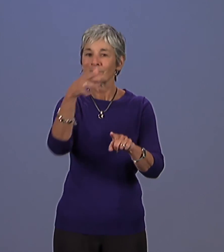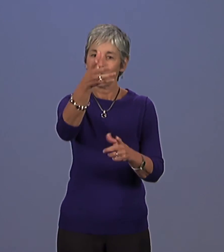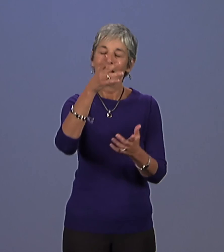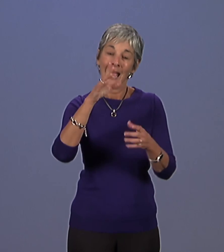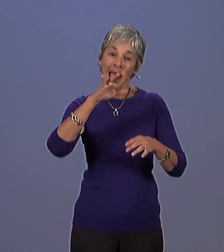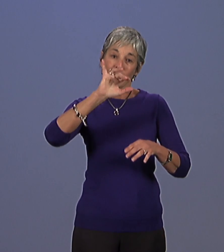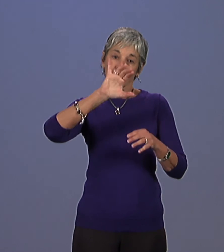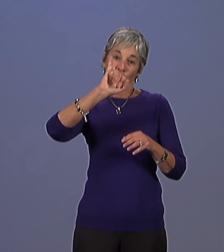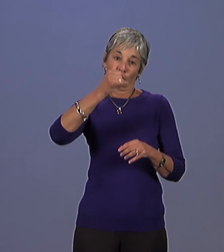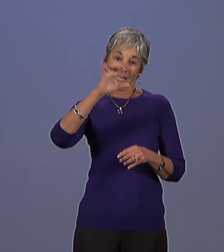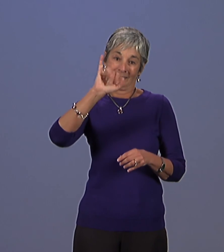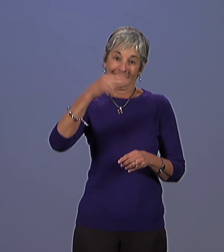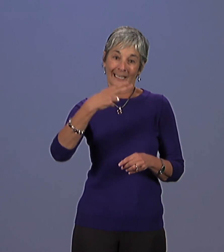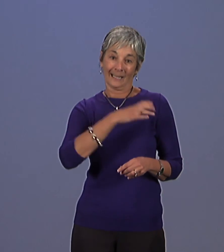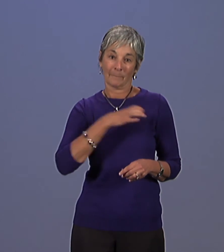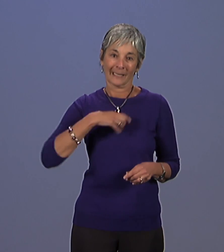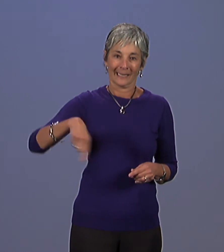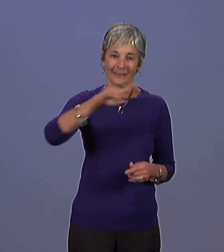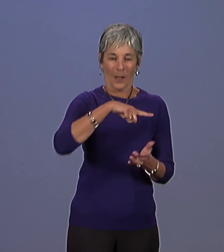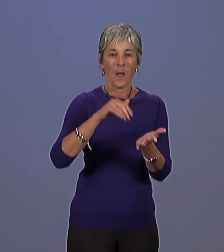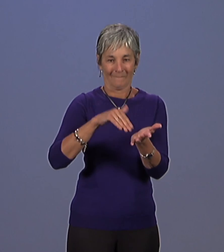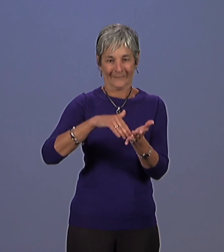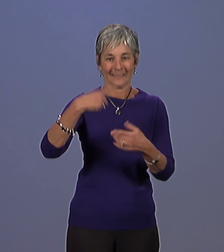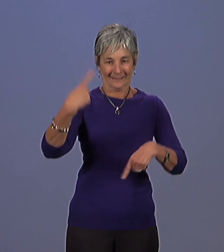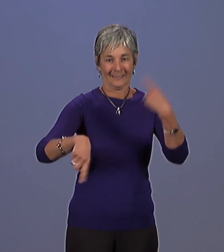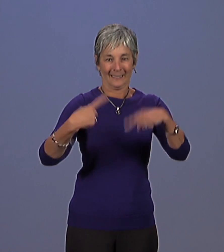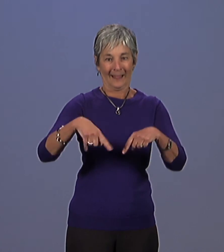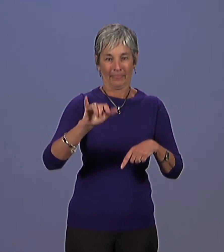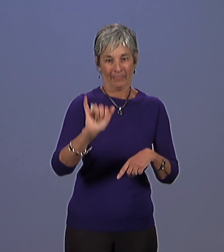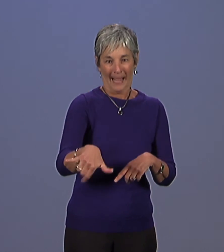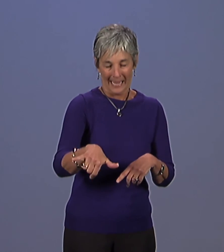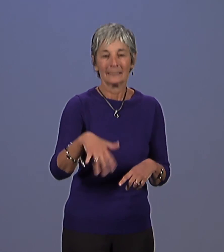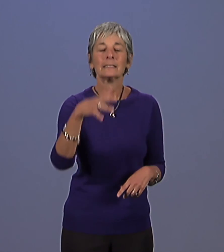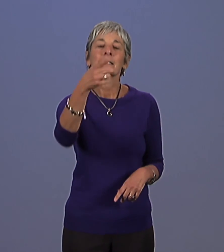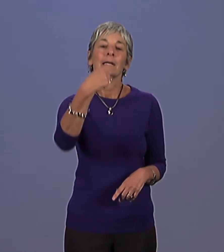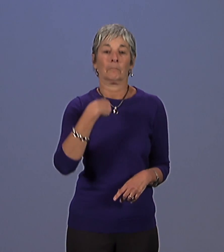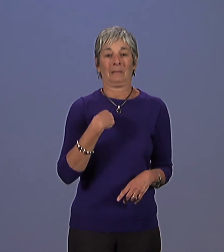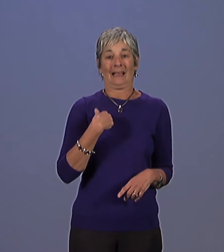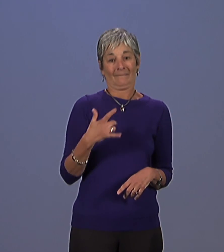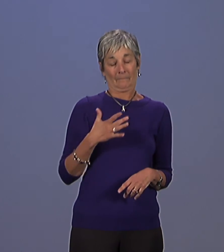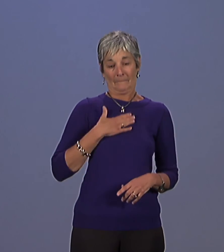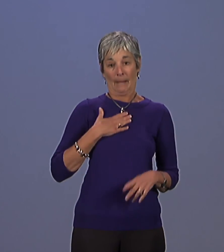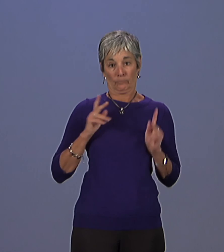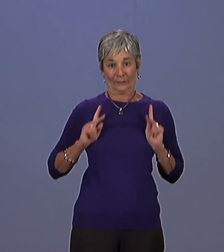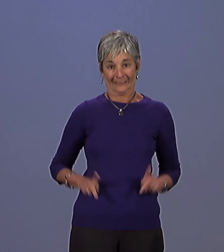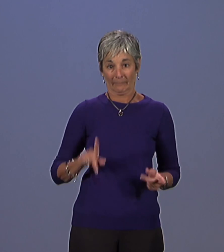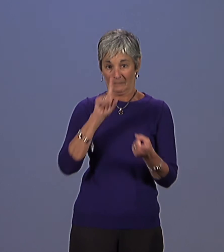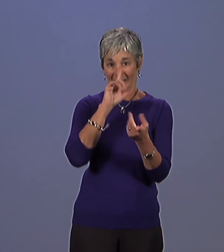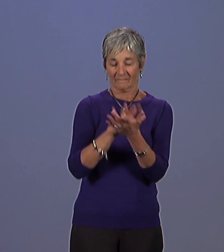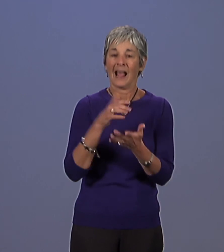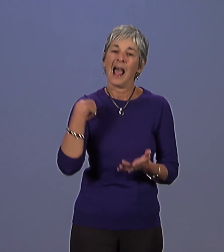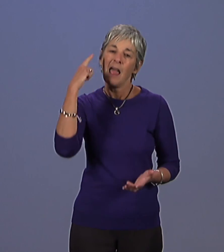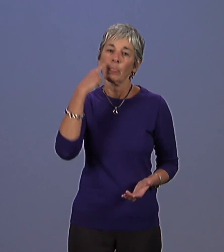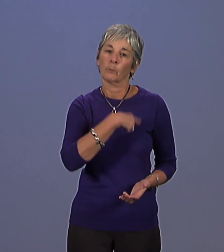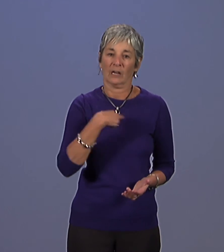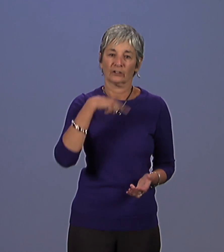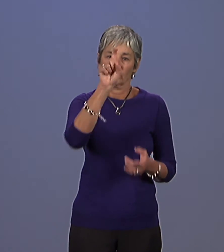So, JCIH frequently debates this question. And my personal belief is that I think we should provide the child